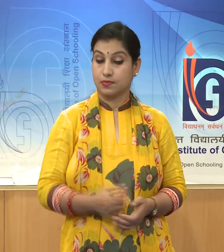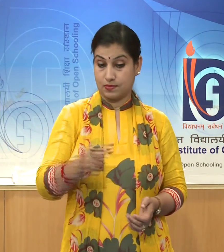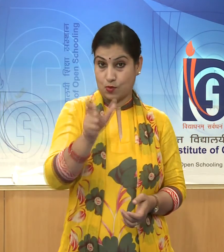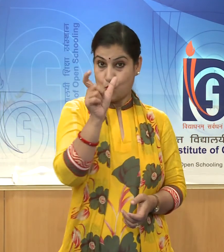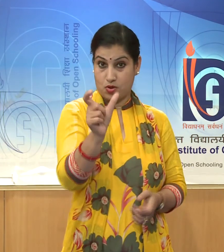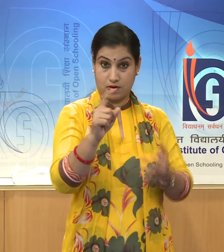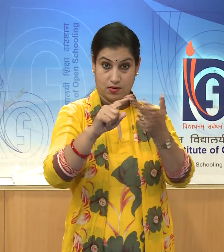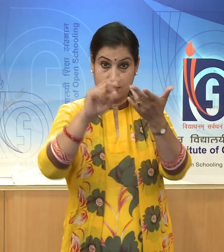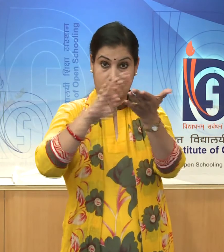Impressionism